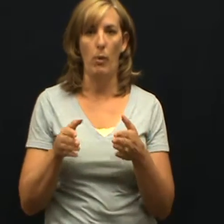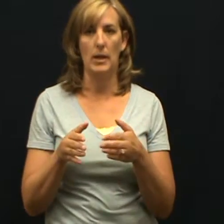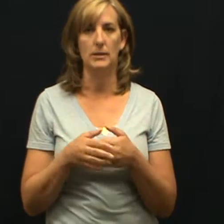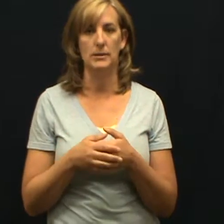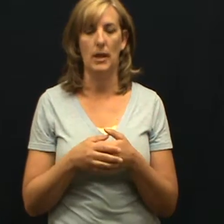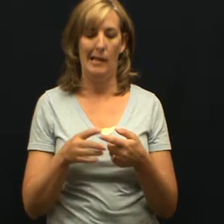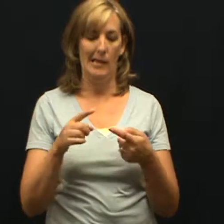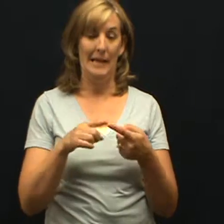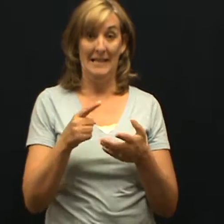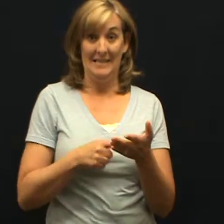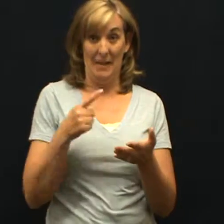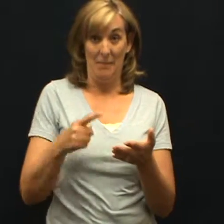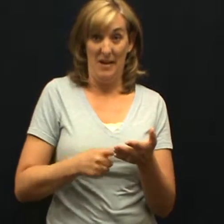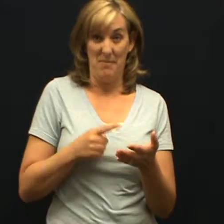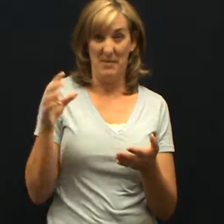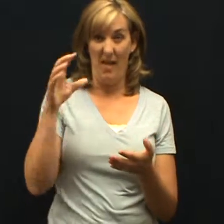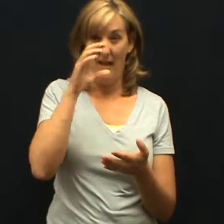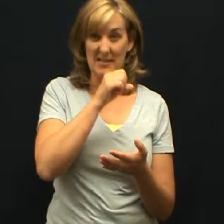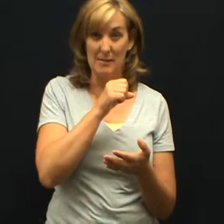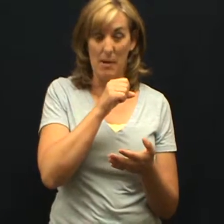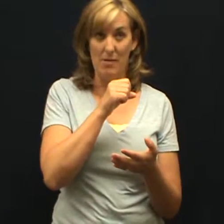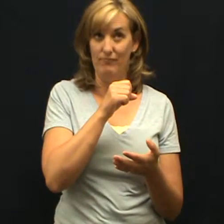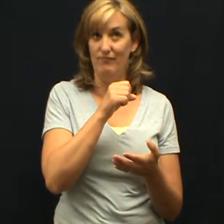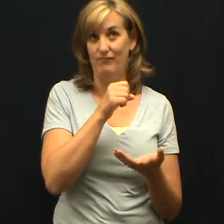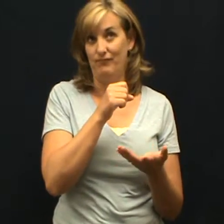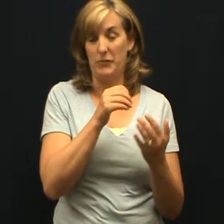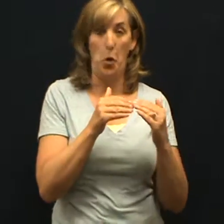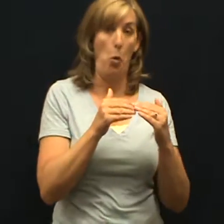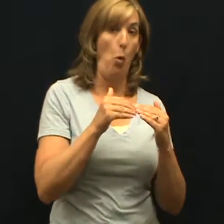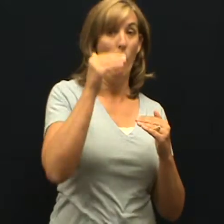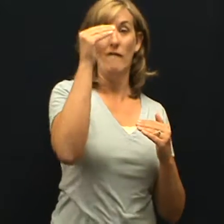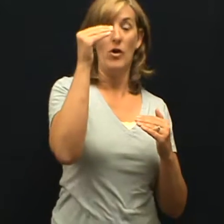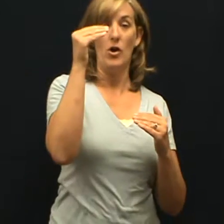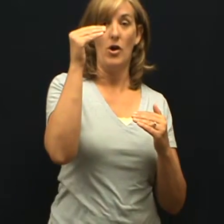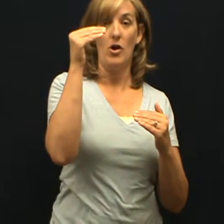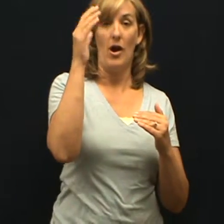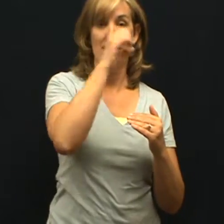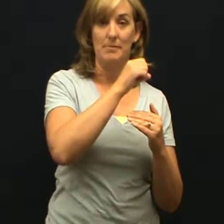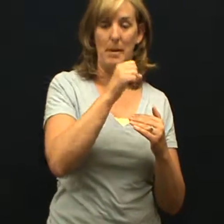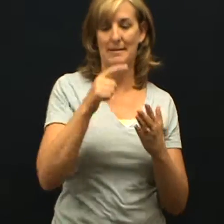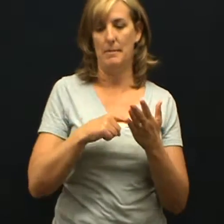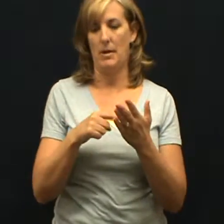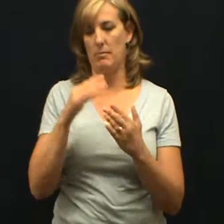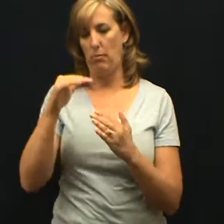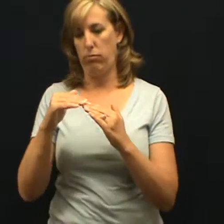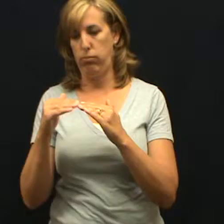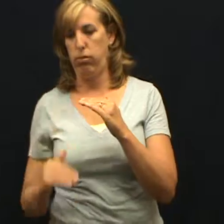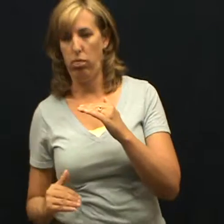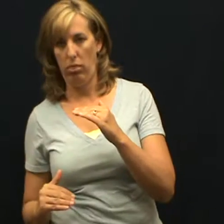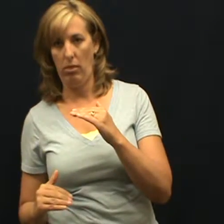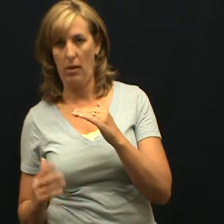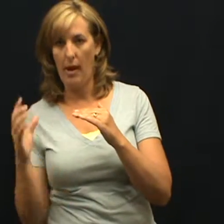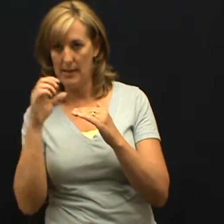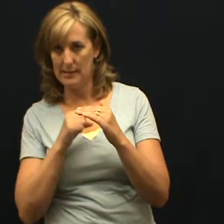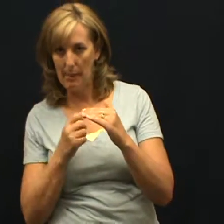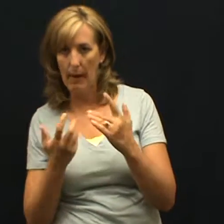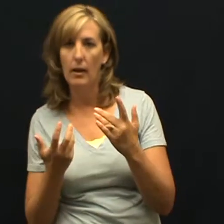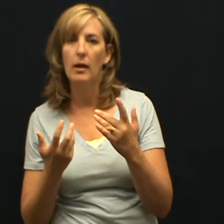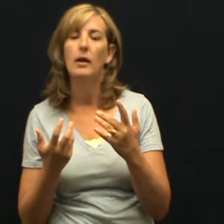Your estimates, you sometimes overestimate, sometimes underestimate. And so they go, they're going to go both ways. But